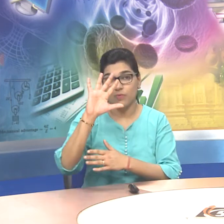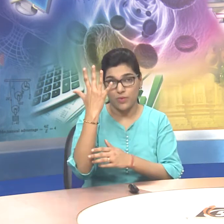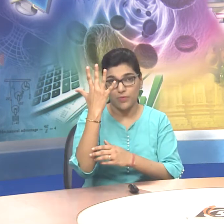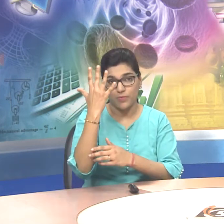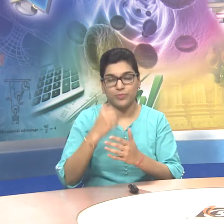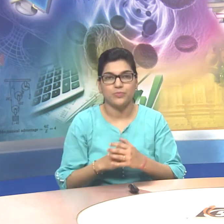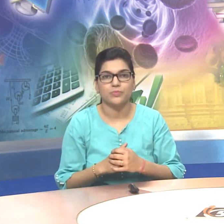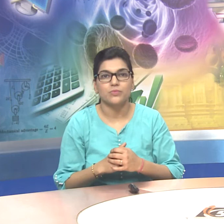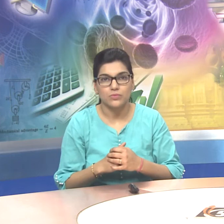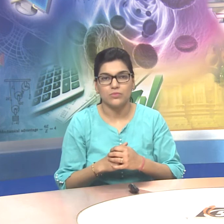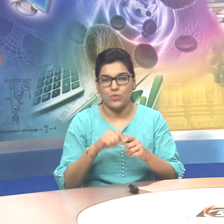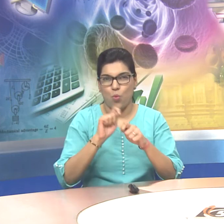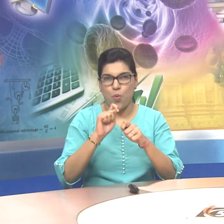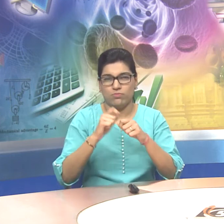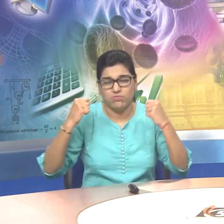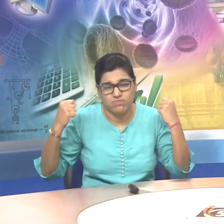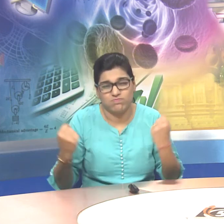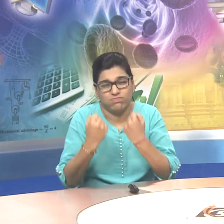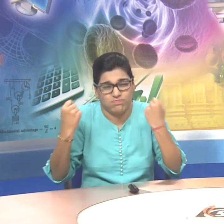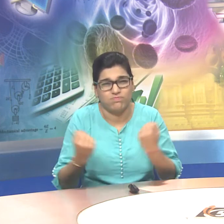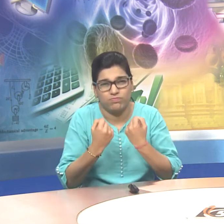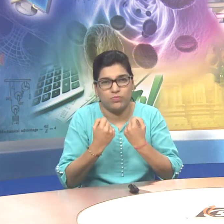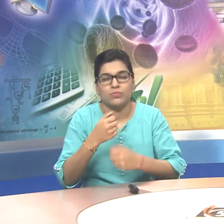Fifth word is labor.